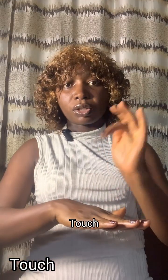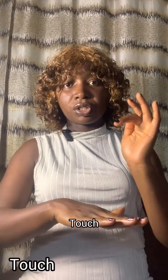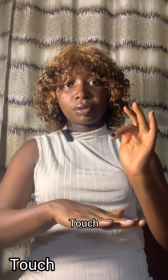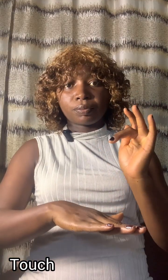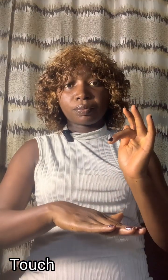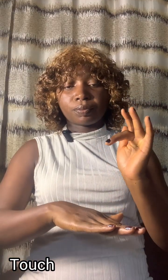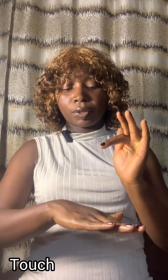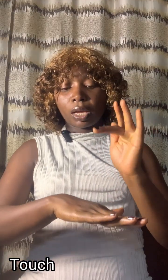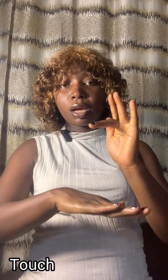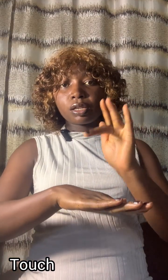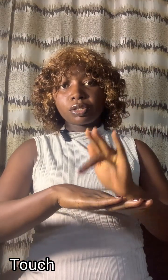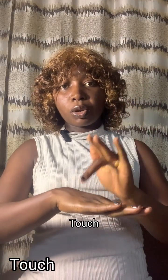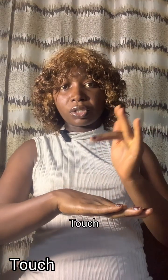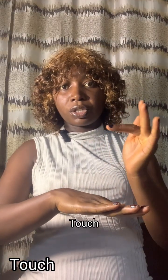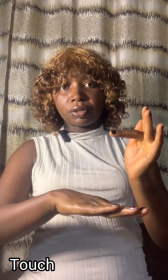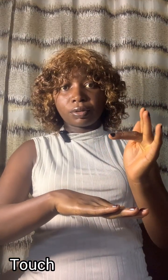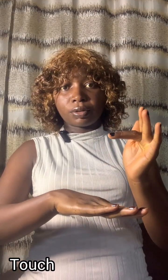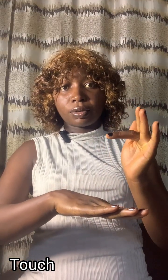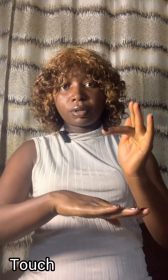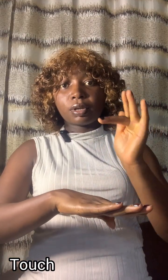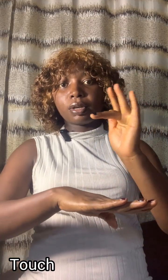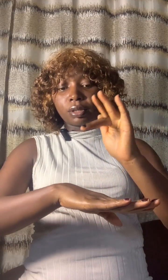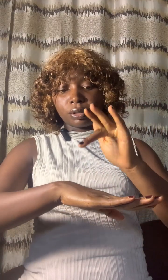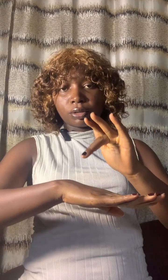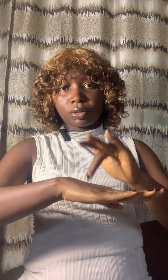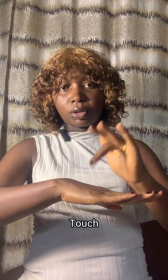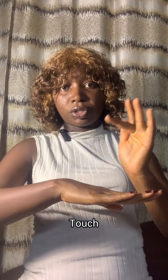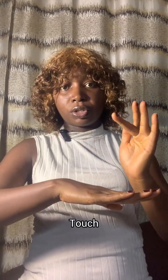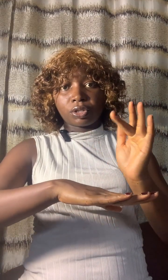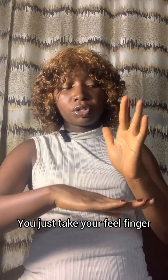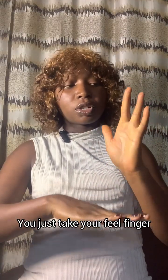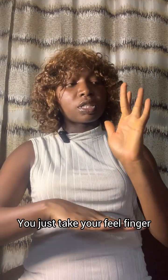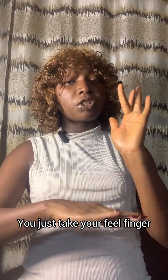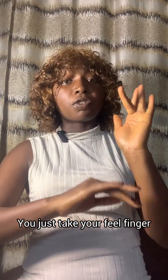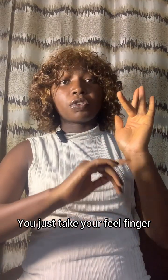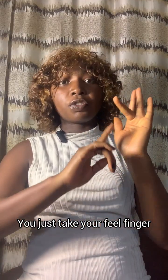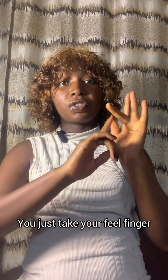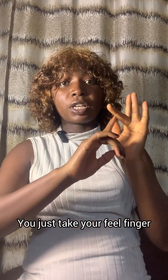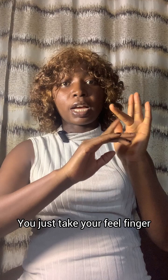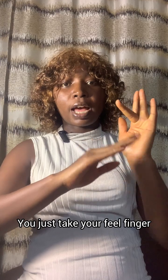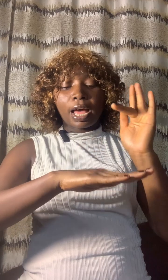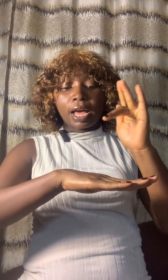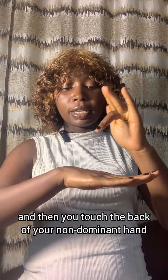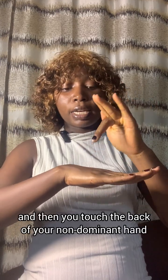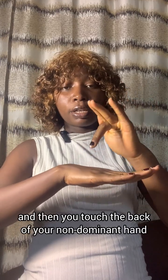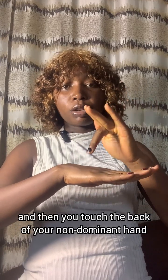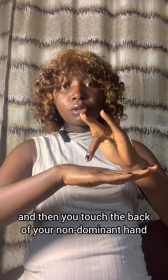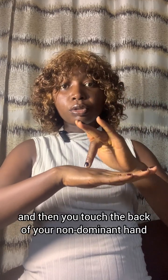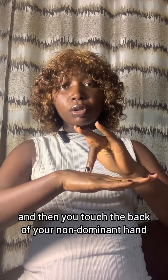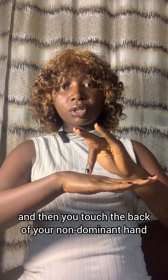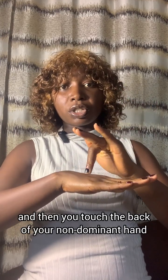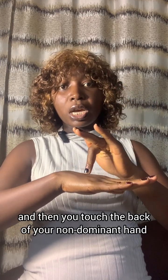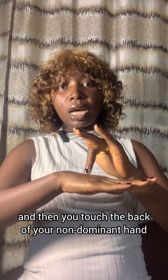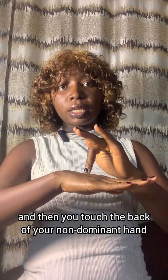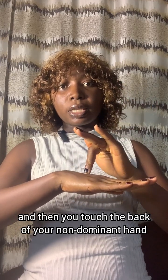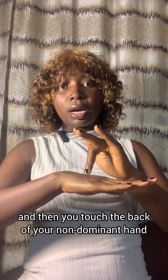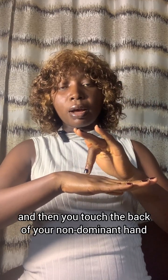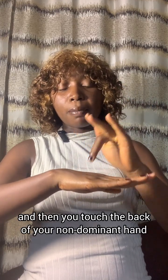Touch, touch, touch. You just take your full finger and then you touch the